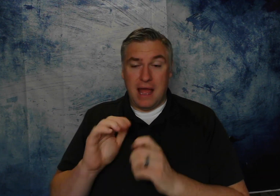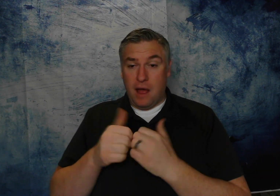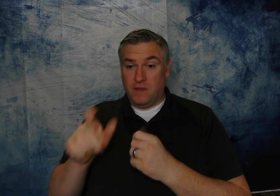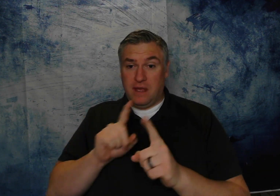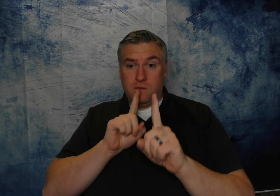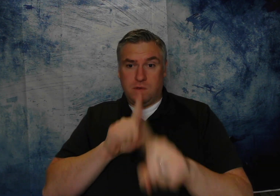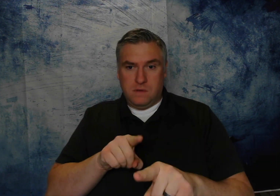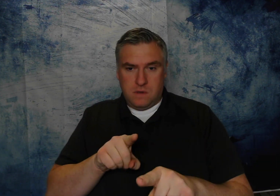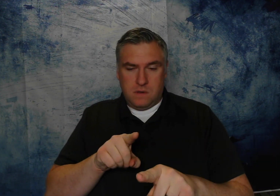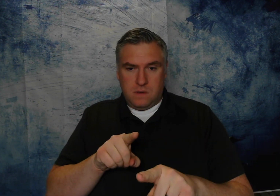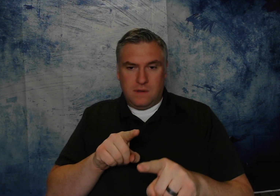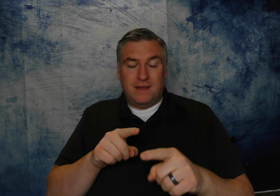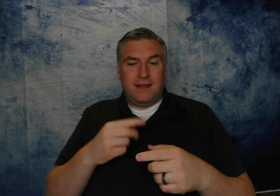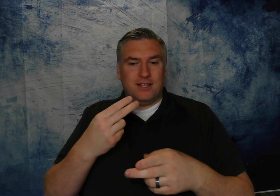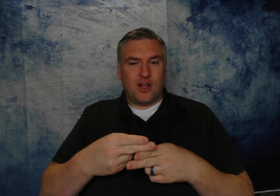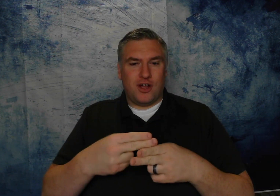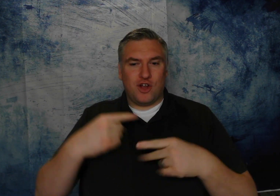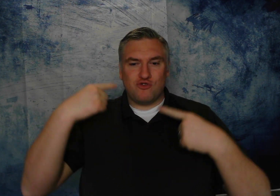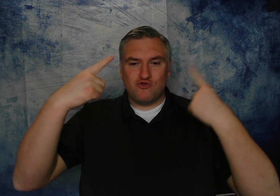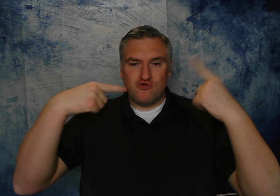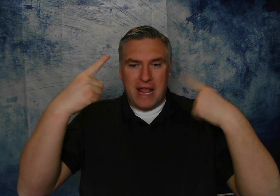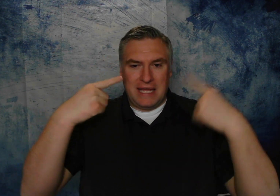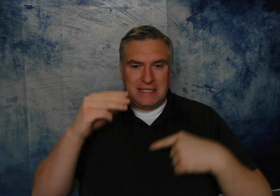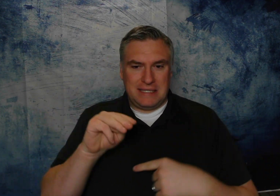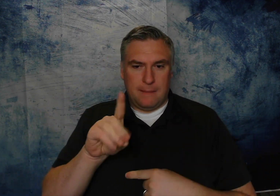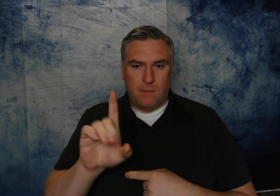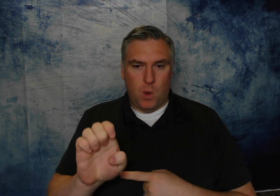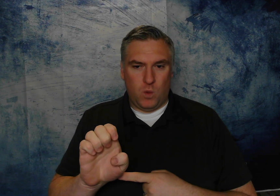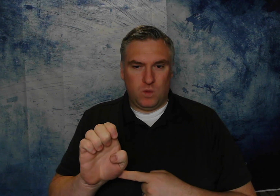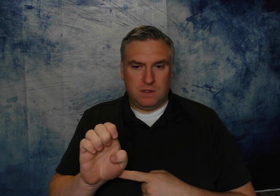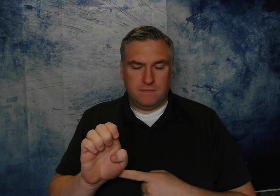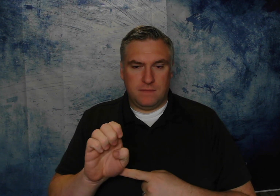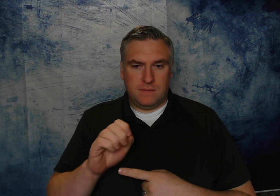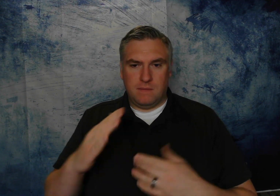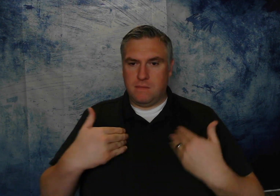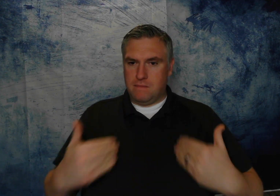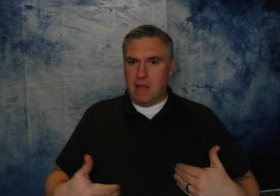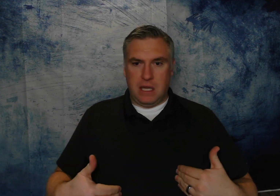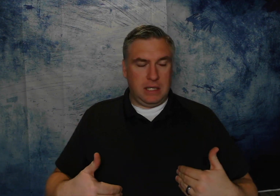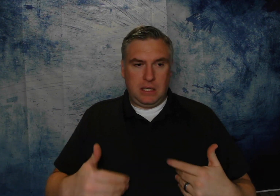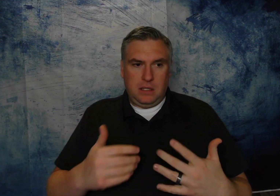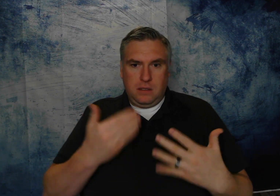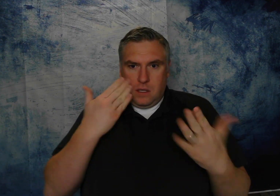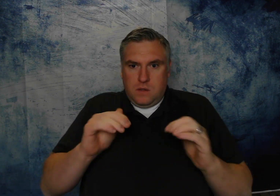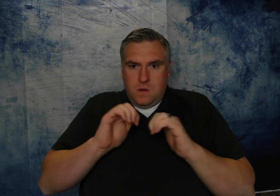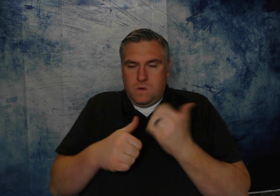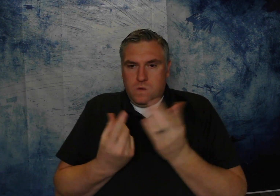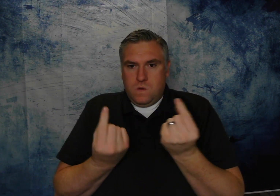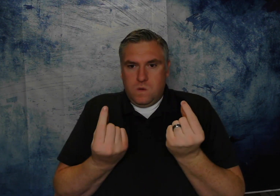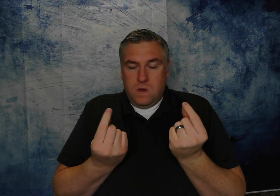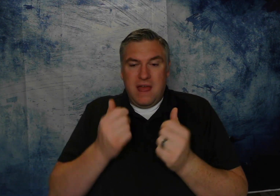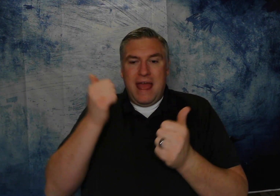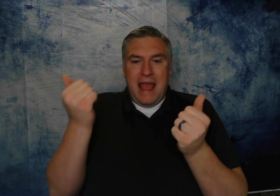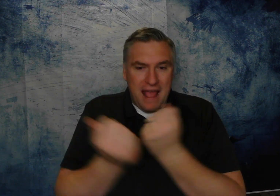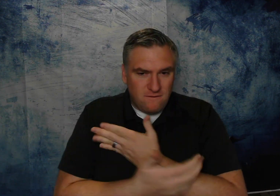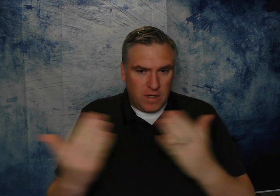stress appropriately. How they respond is called crazy mode. Your body doesn't know what to do,